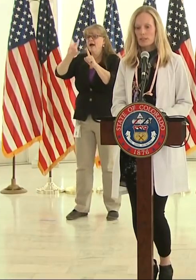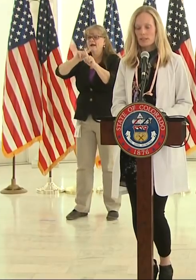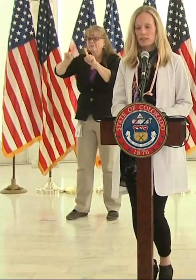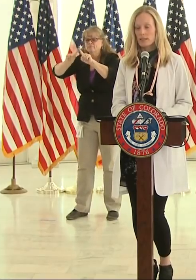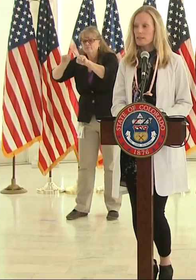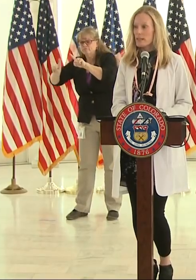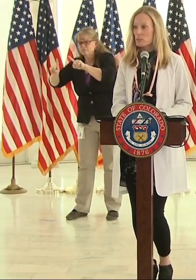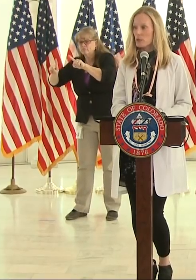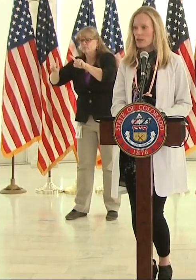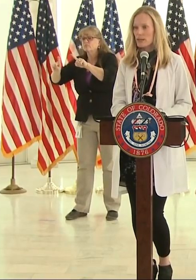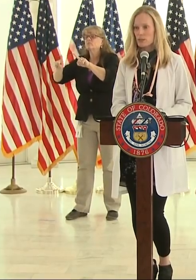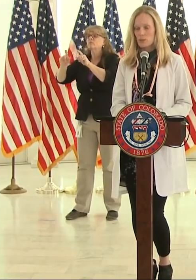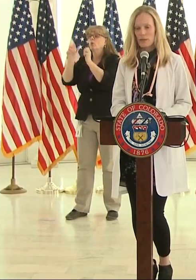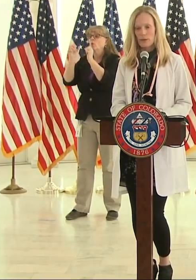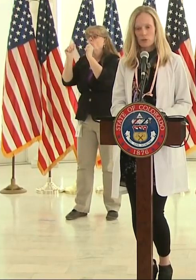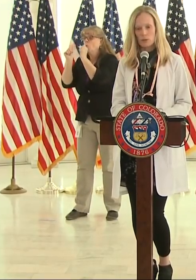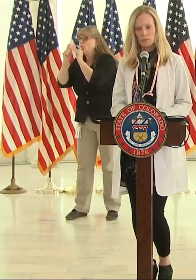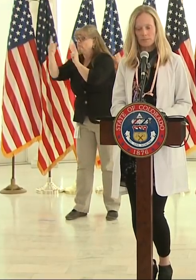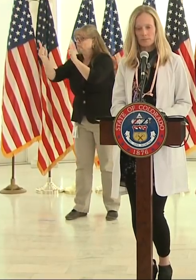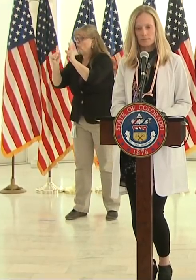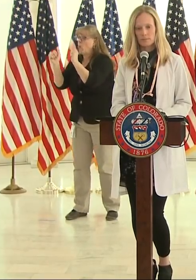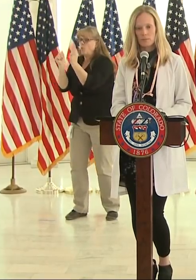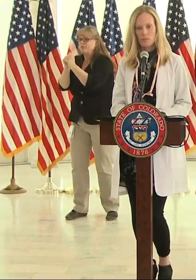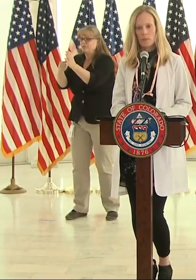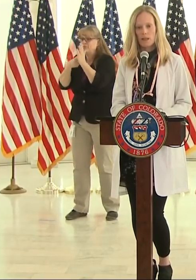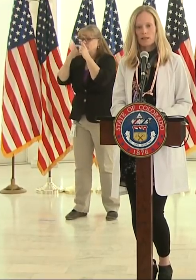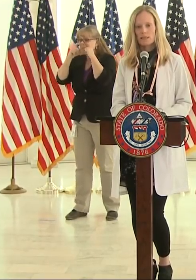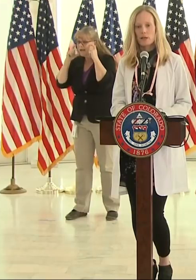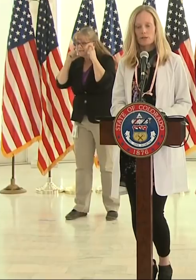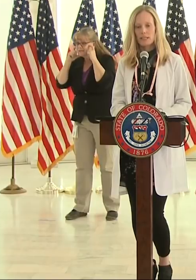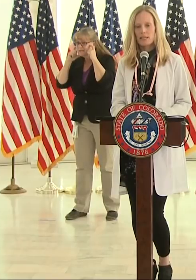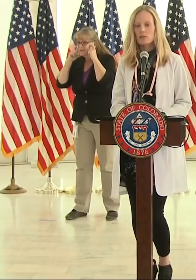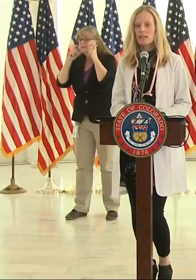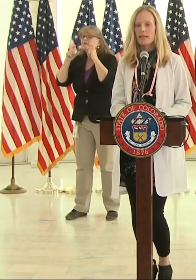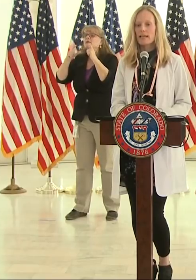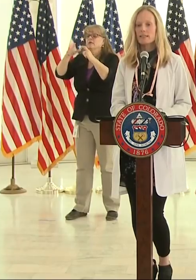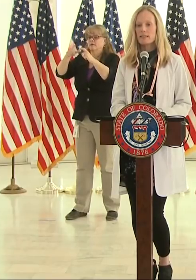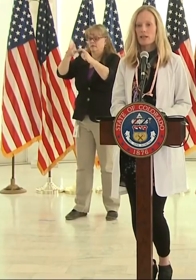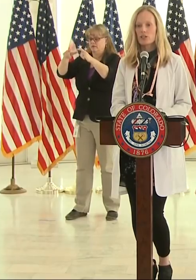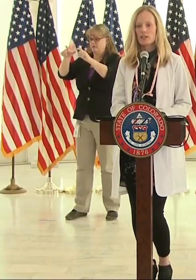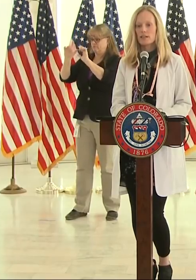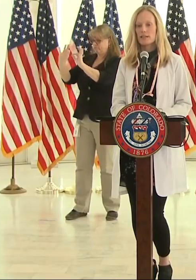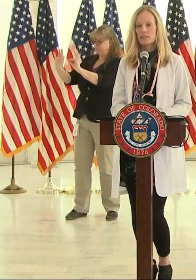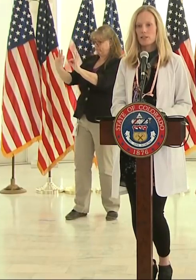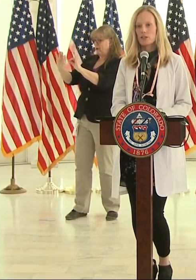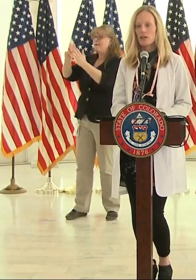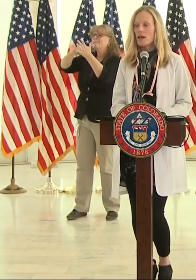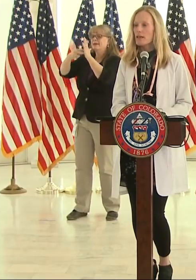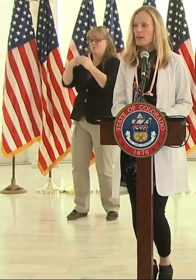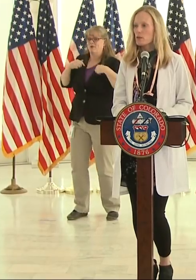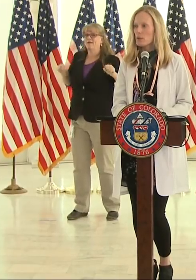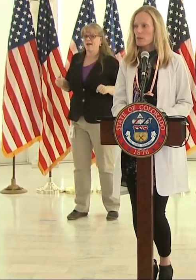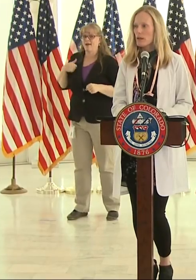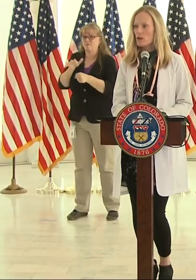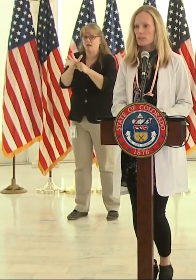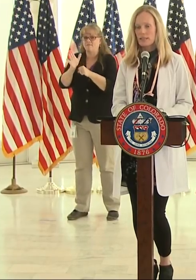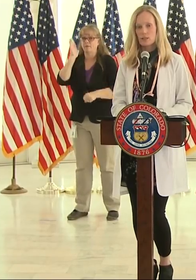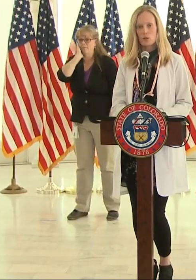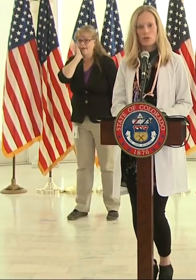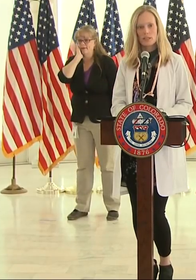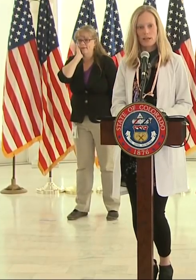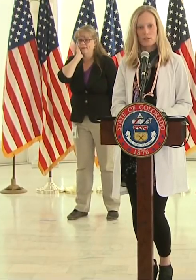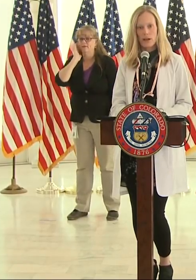plus social distancing stays below that ICU bed threshold. Scenario D looks at case detection and isolation. Again, those public